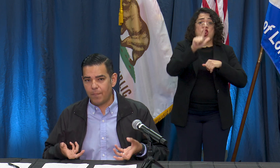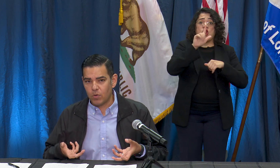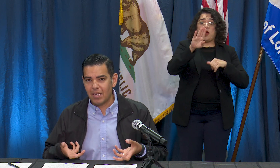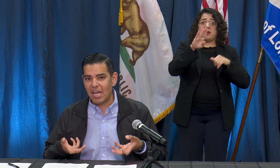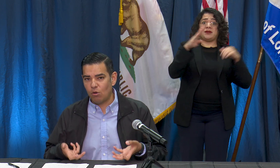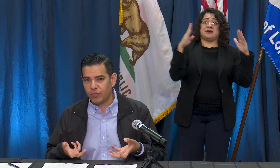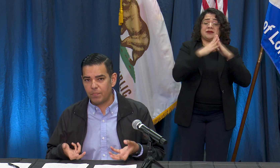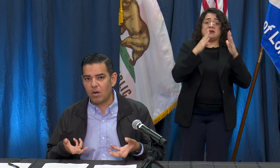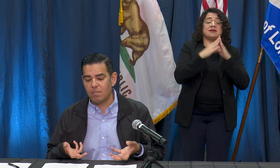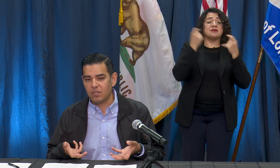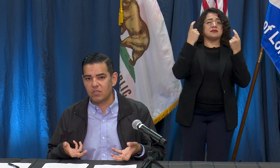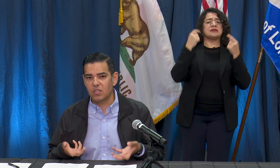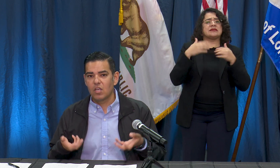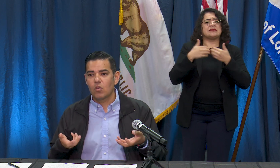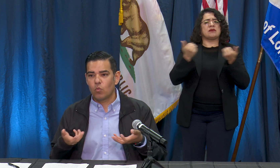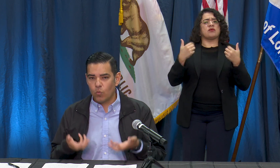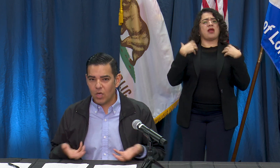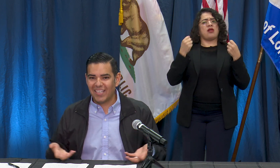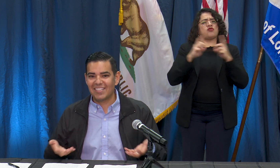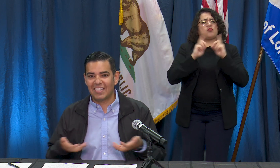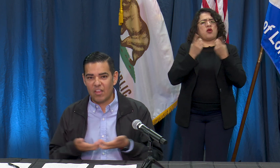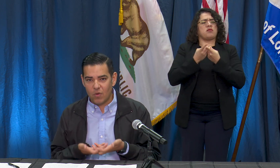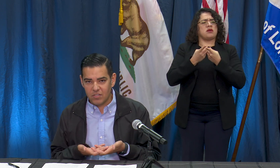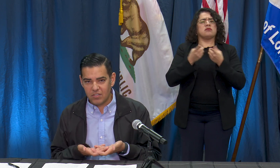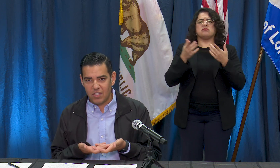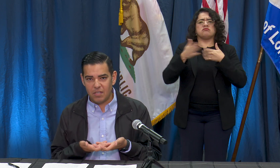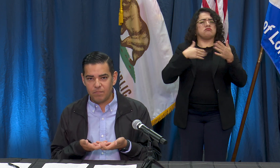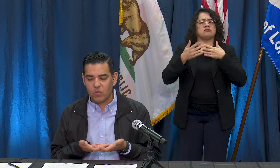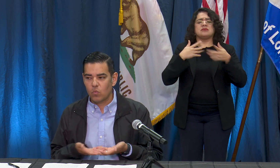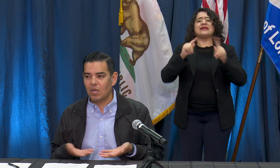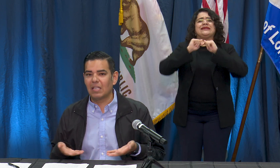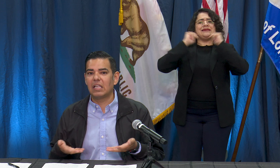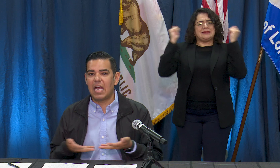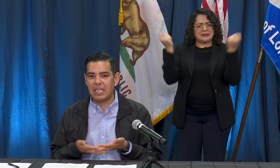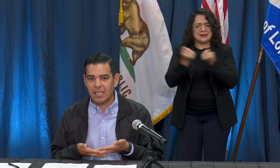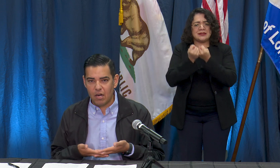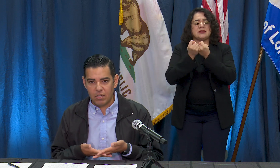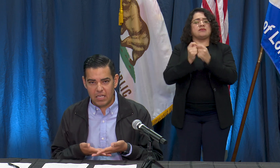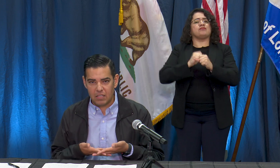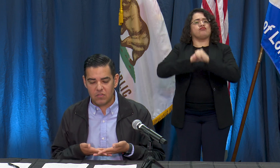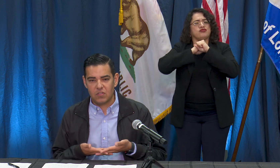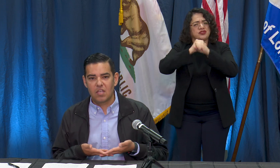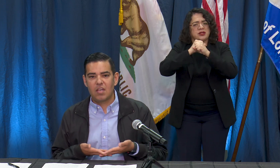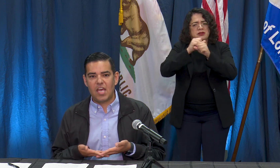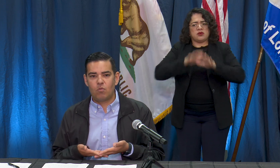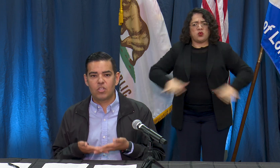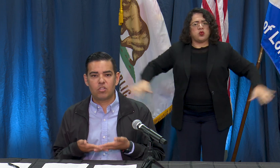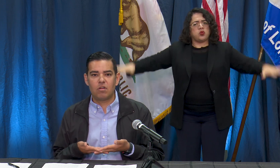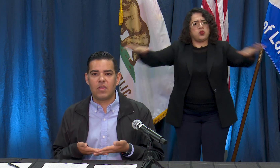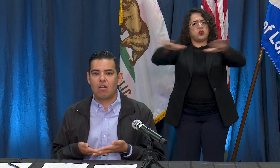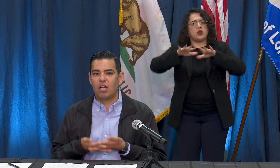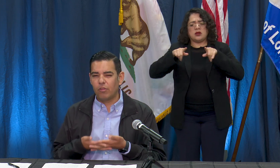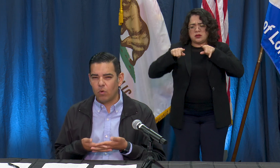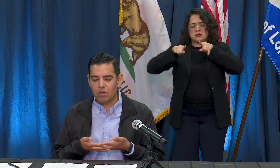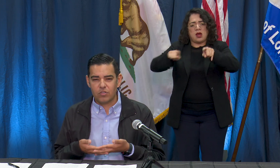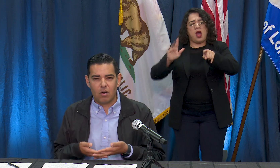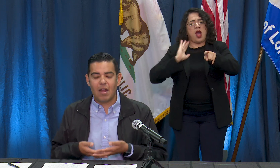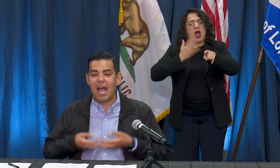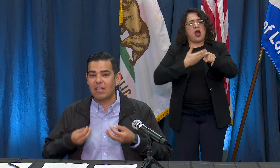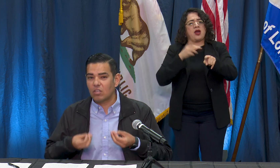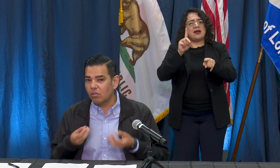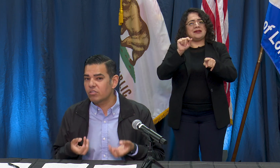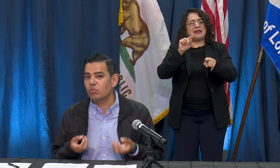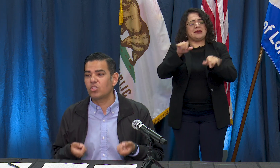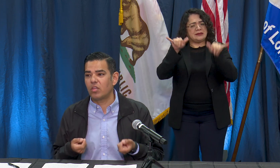have separate health departments, we're working together as a team, we're aligning our dates, and we're ensuring that our health orders